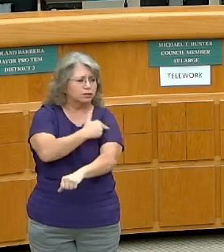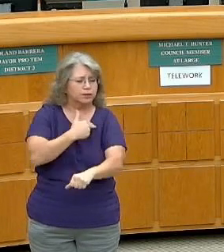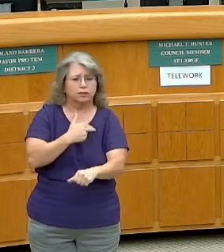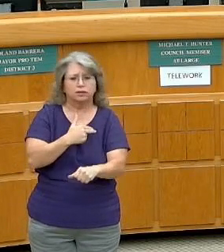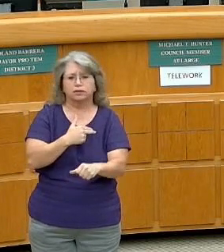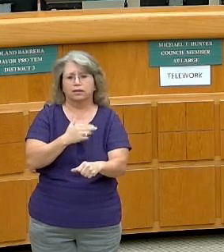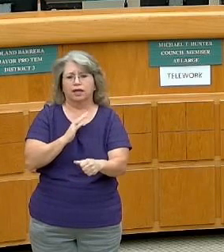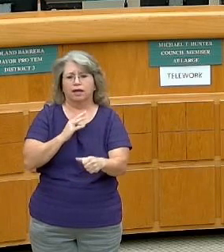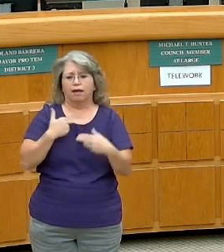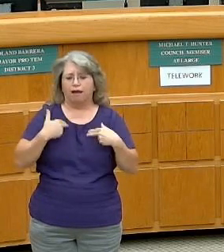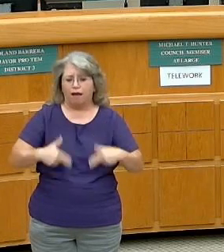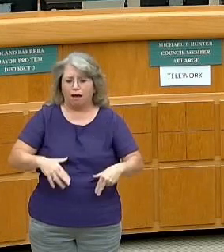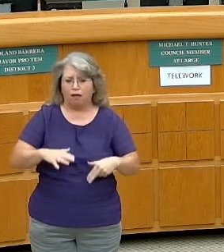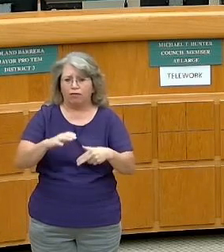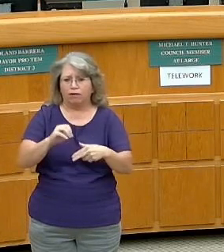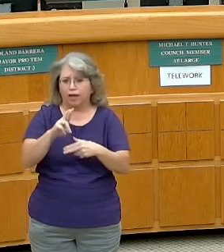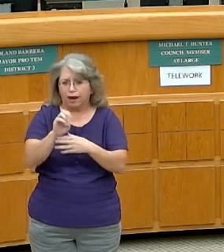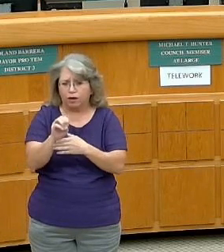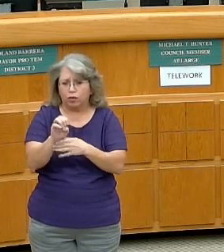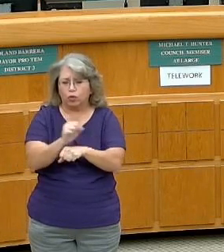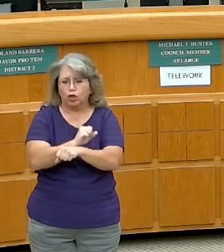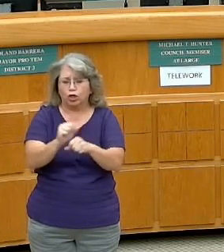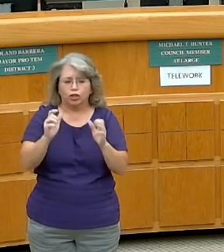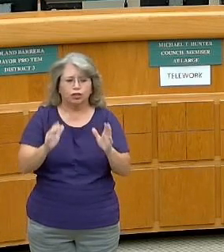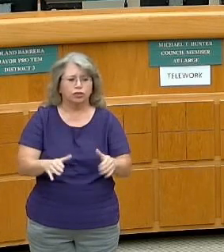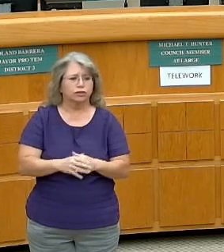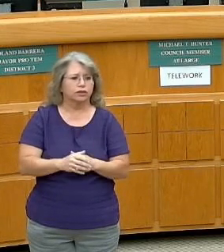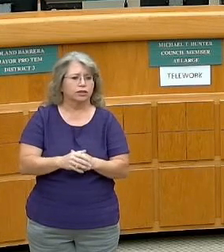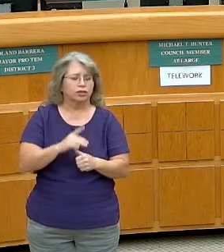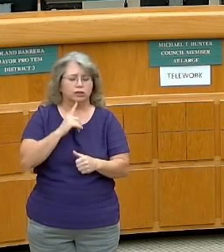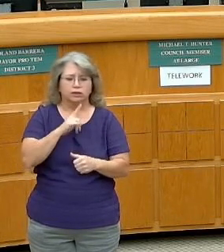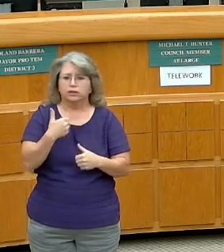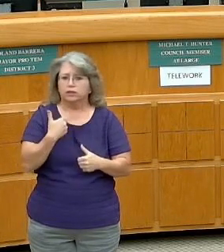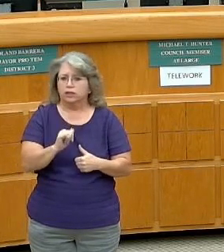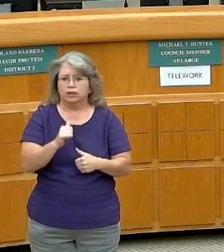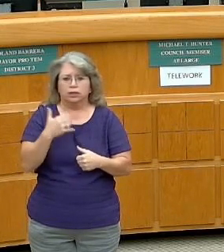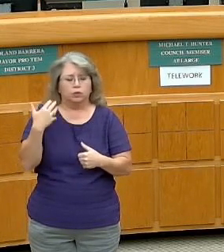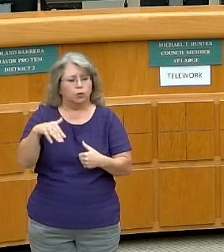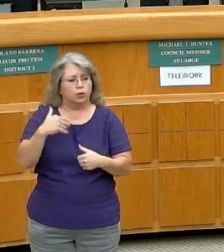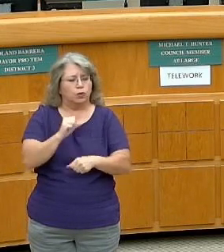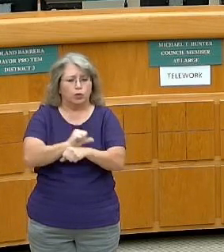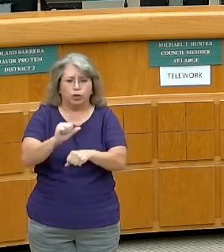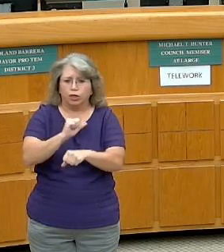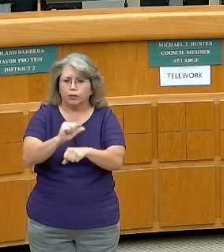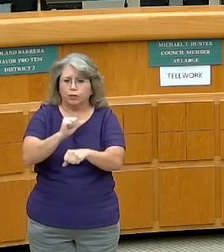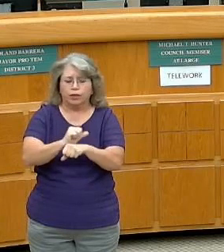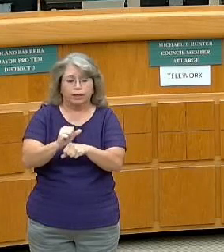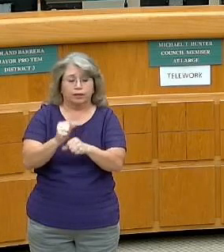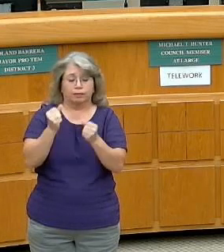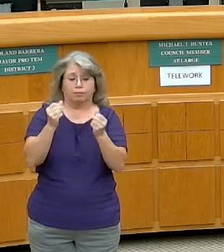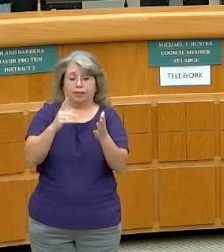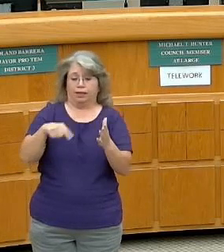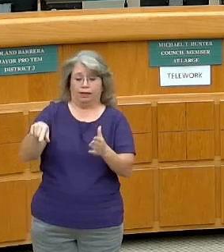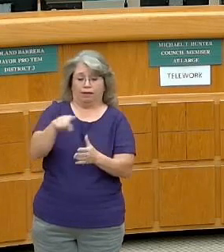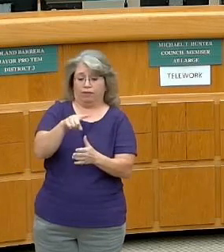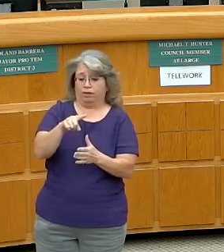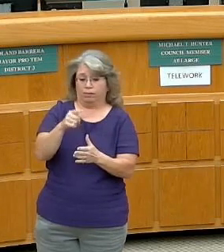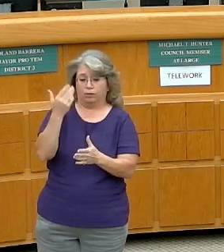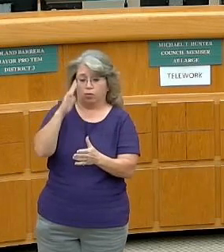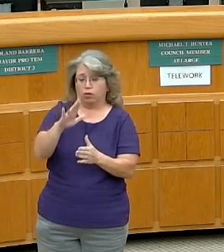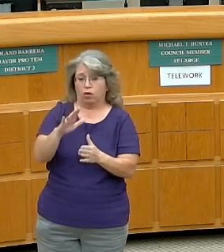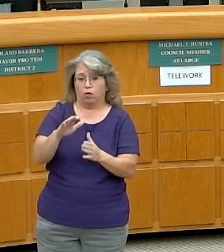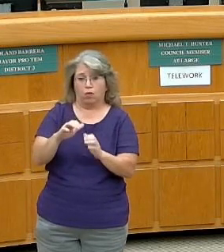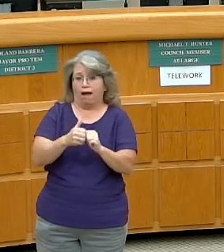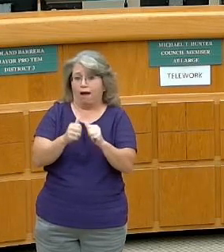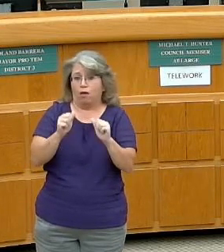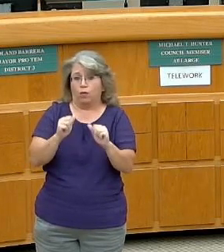our healthcare workers, and they've just been working out of the goodness of their heart, many of them not knowing how we were going to continue to